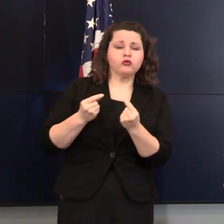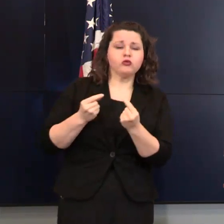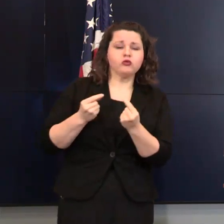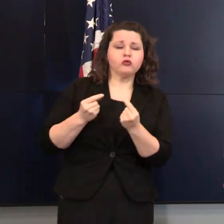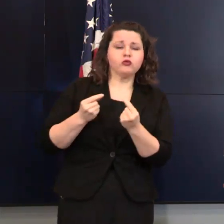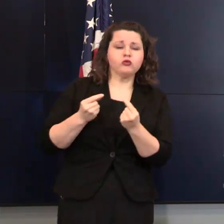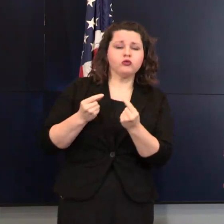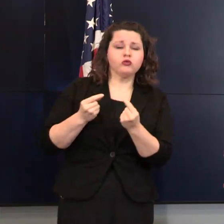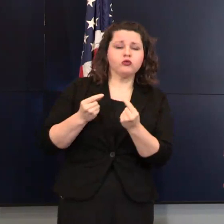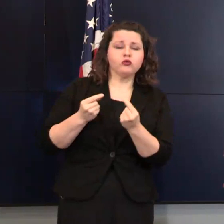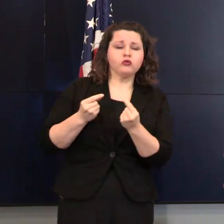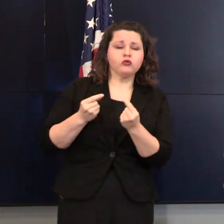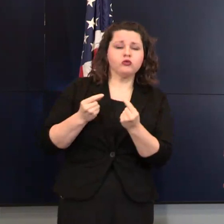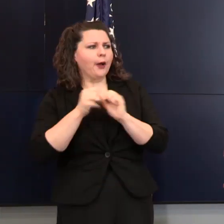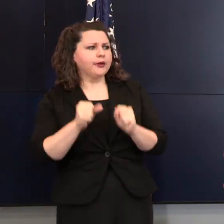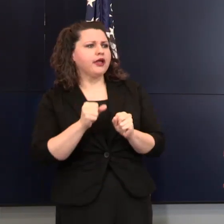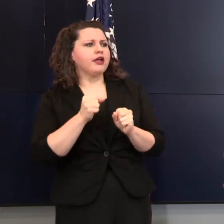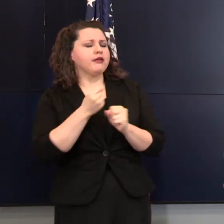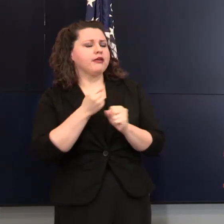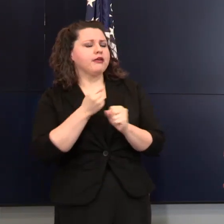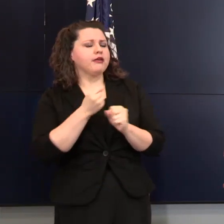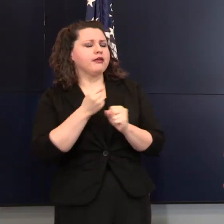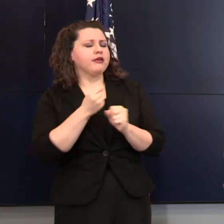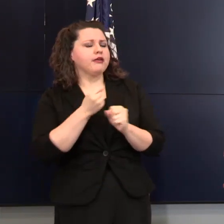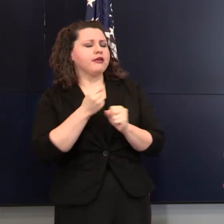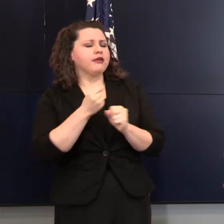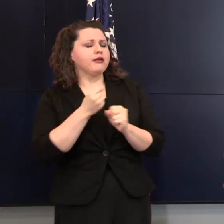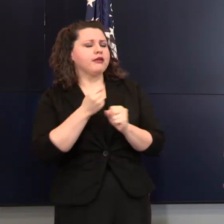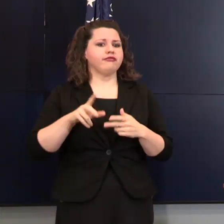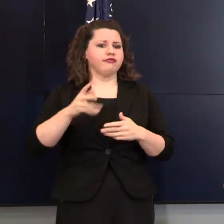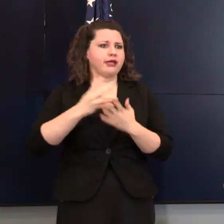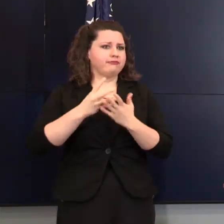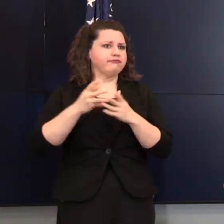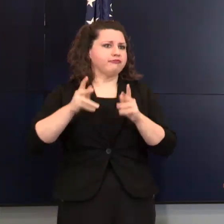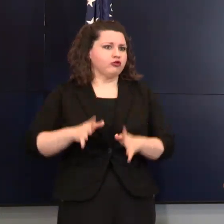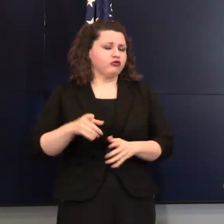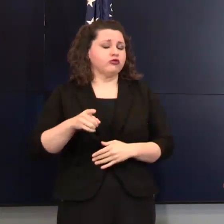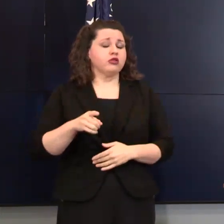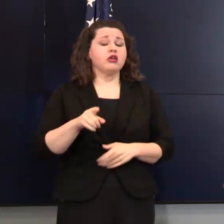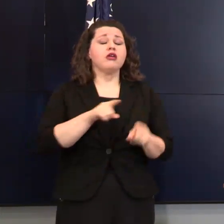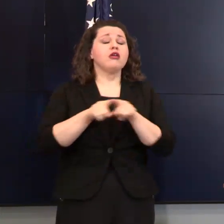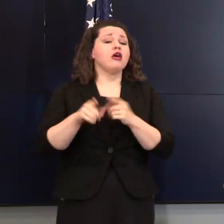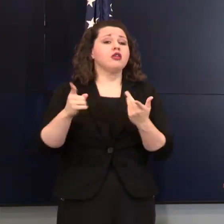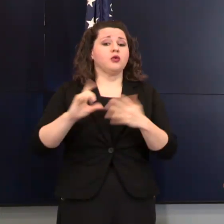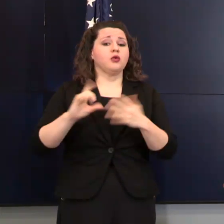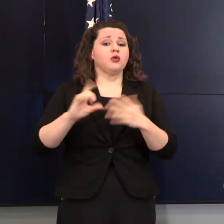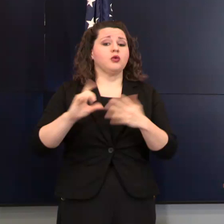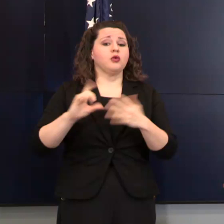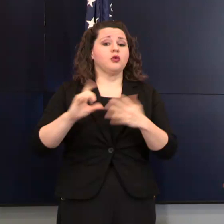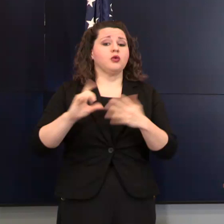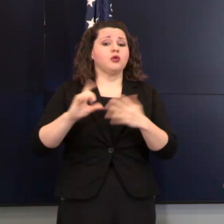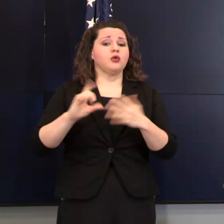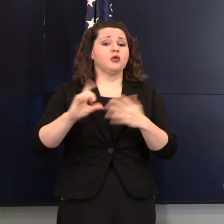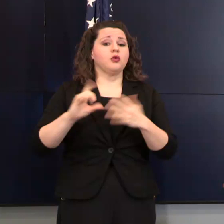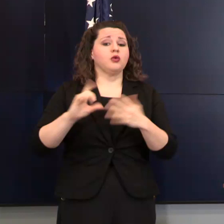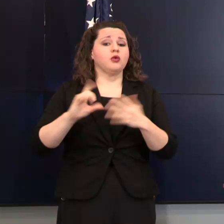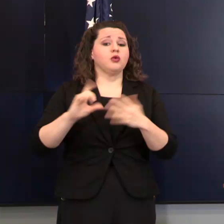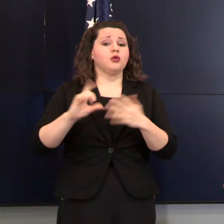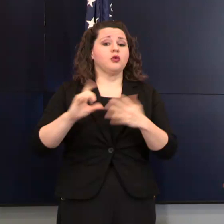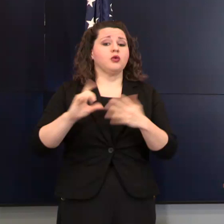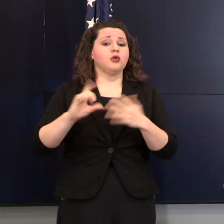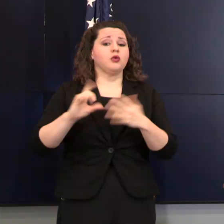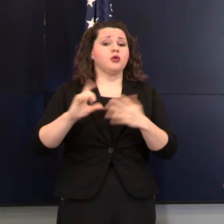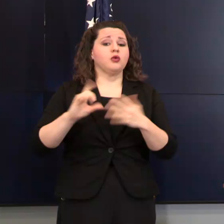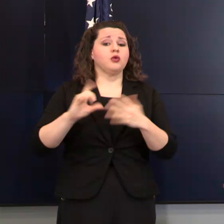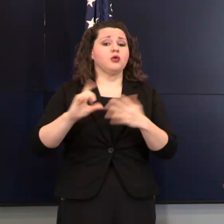wardens, and central office incident command. During those calls, we give updates, guidance, strategies, and they share